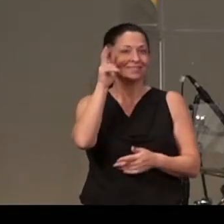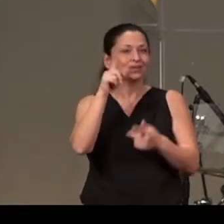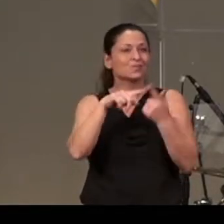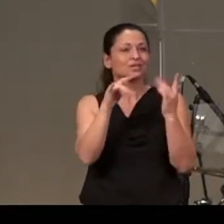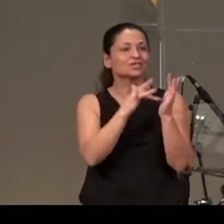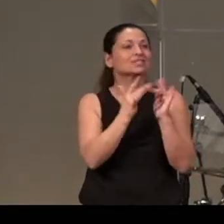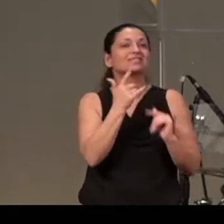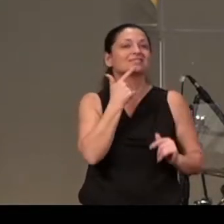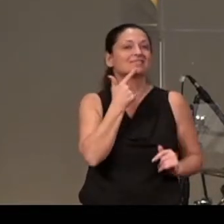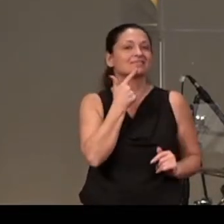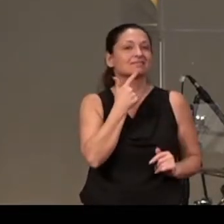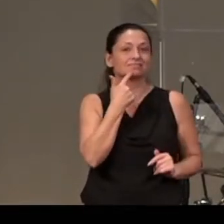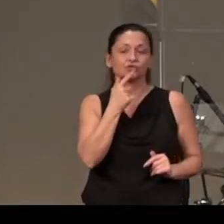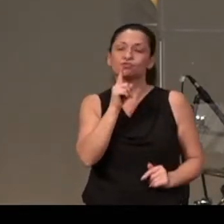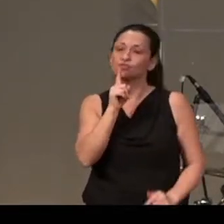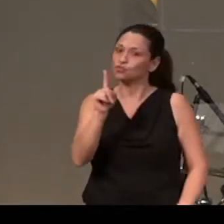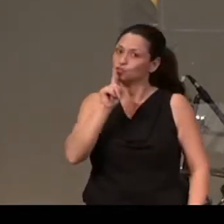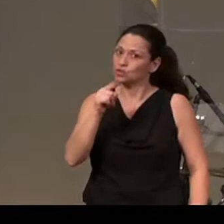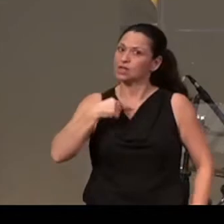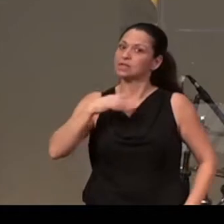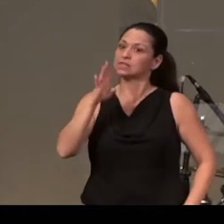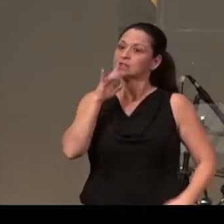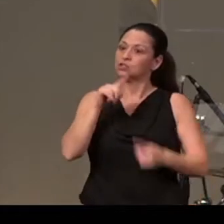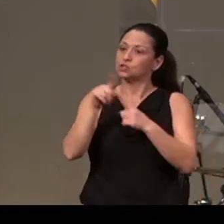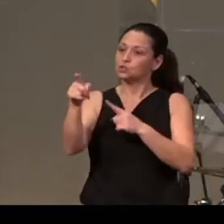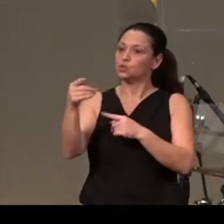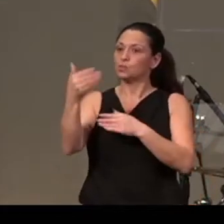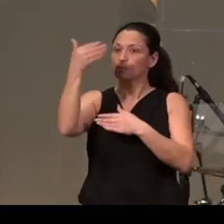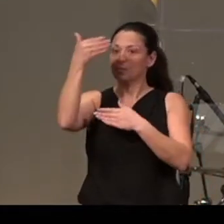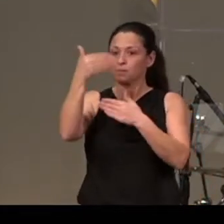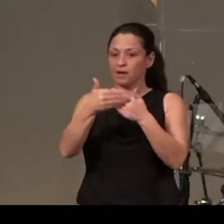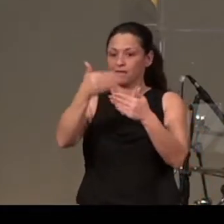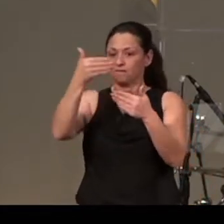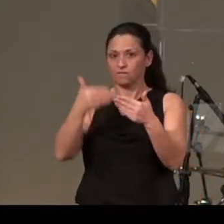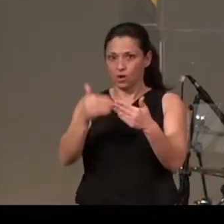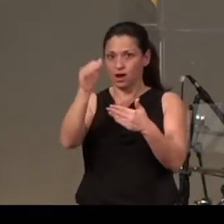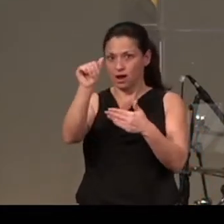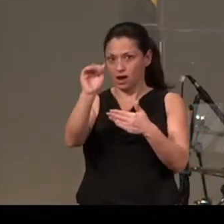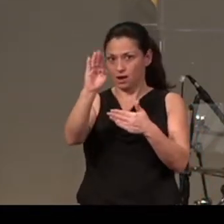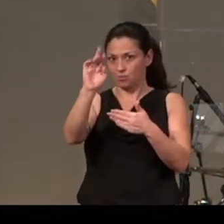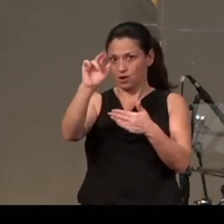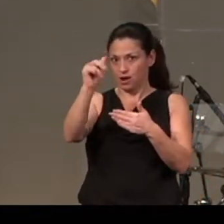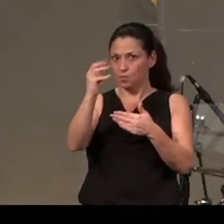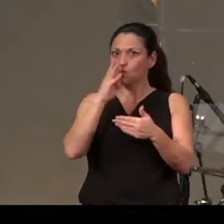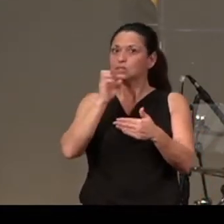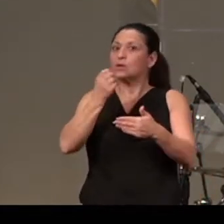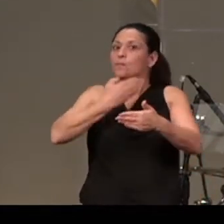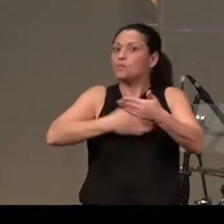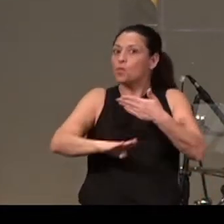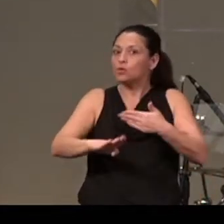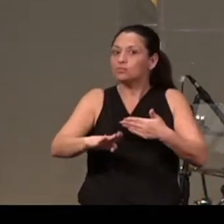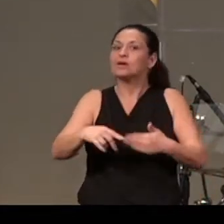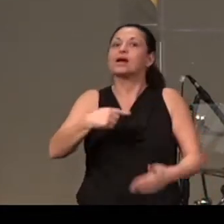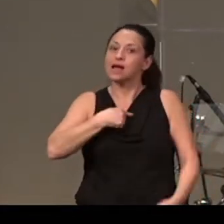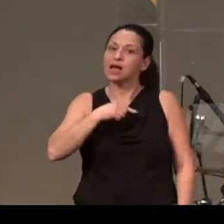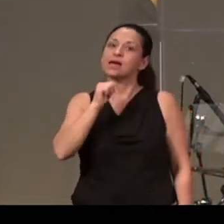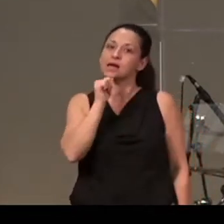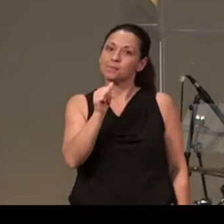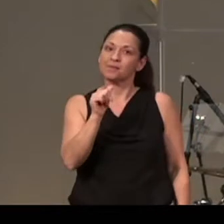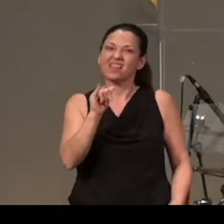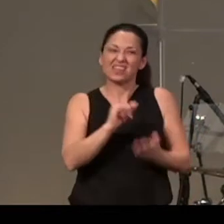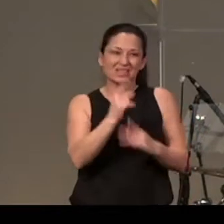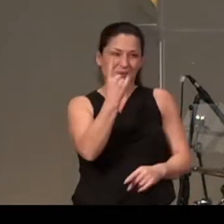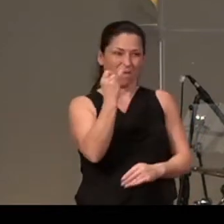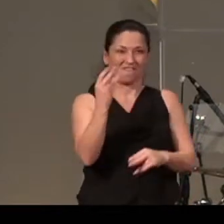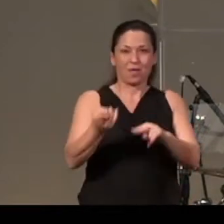Jesus said. Jesus said to them, truly, truly, I say to you, before Abraham was born, what? I am. So this is one of the bonus I ams.